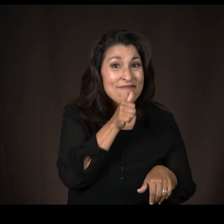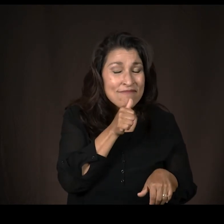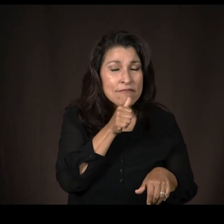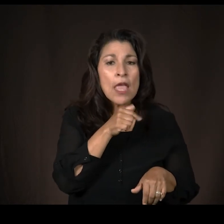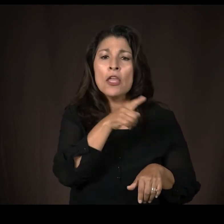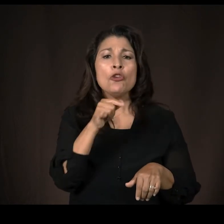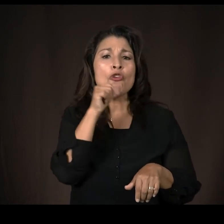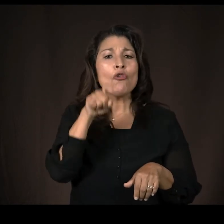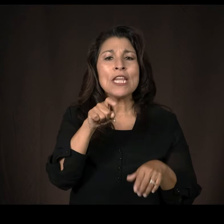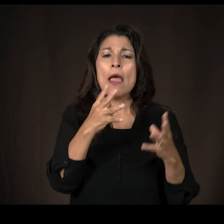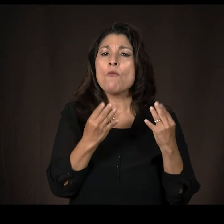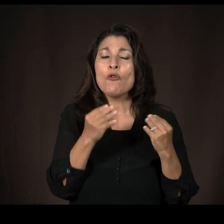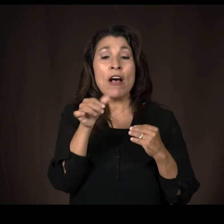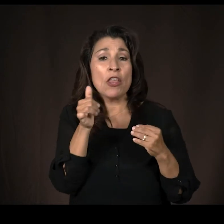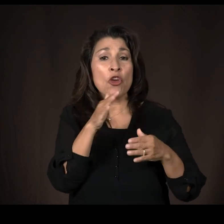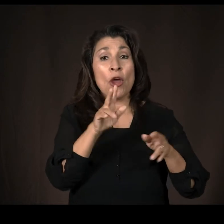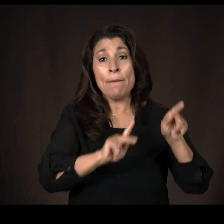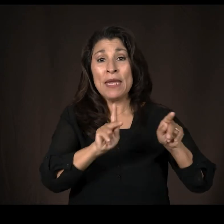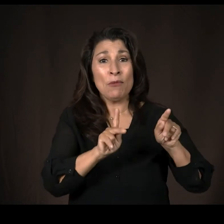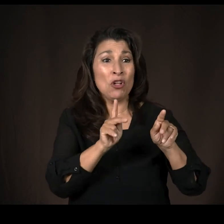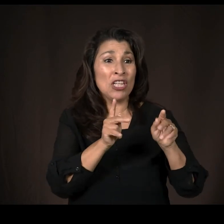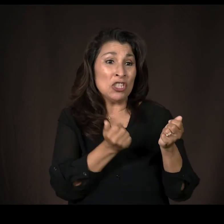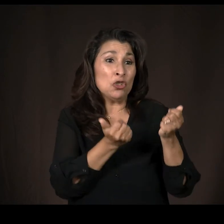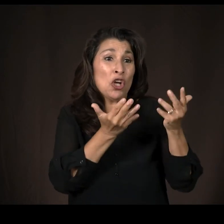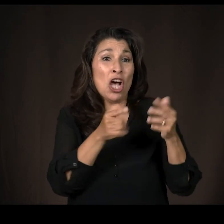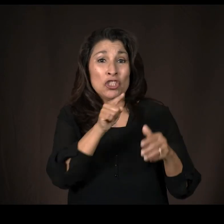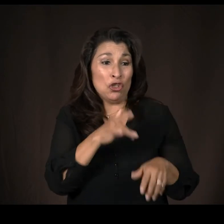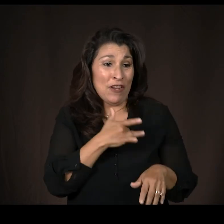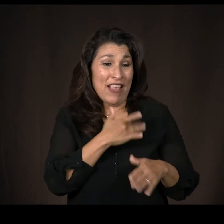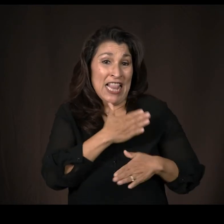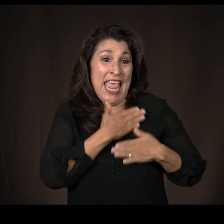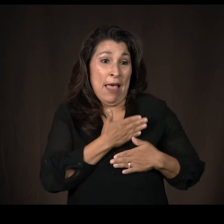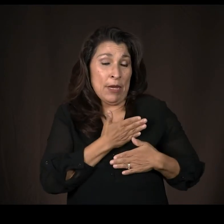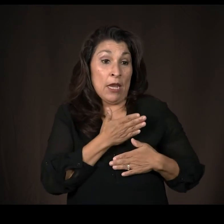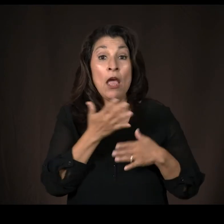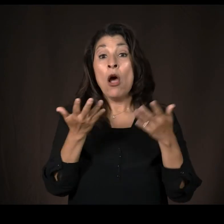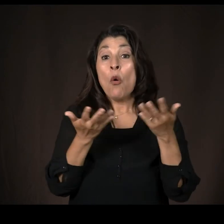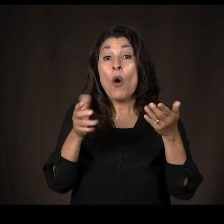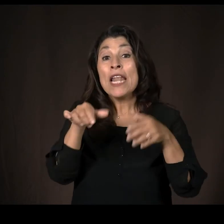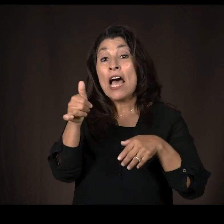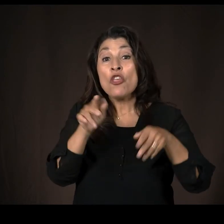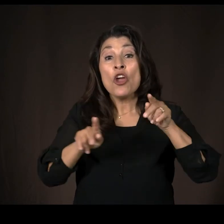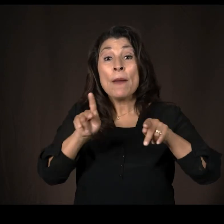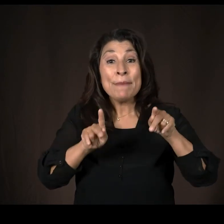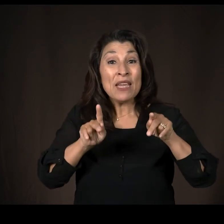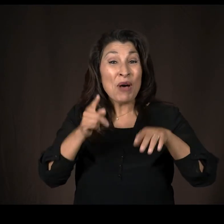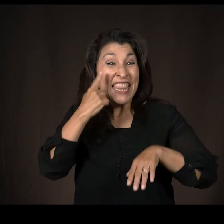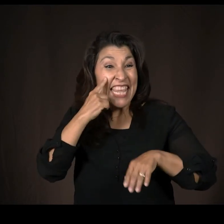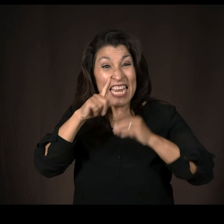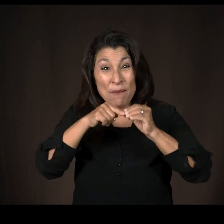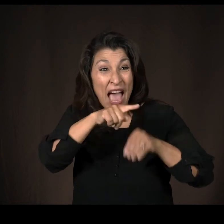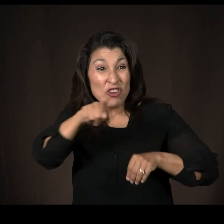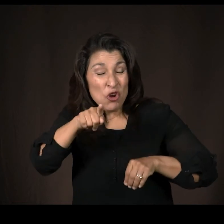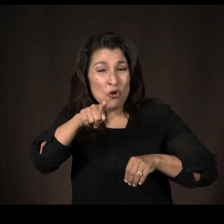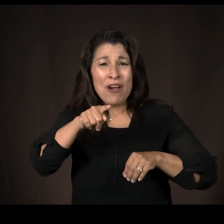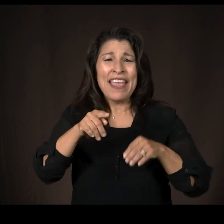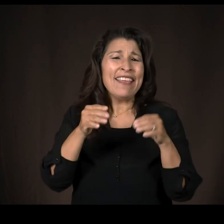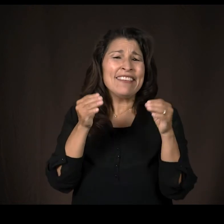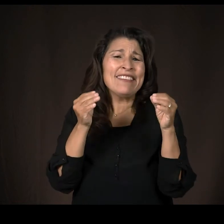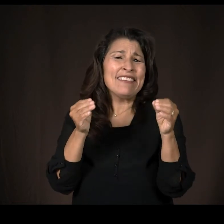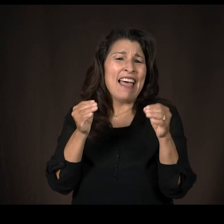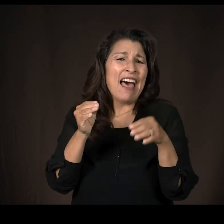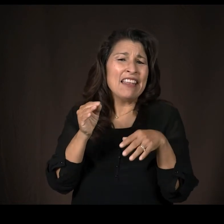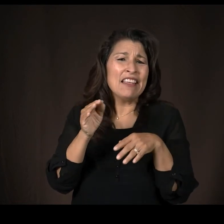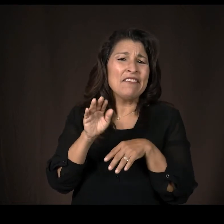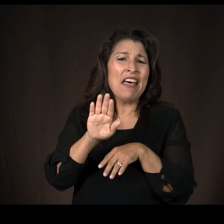other people to make you happy. What other people think of you is none of your business. They mocked and ridiculed us. They said, what do